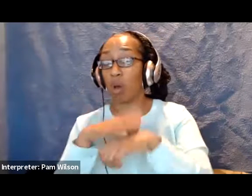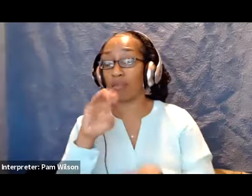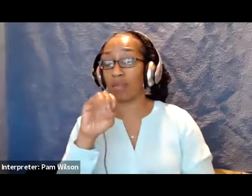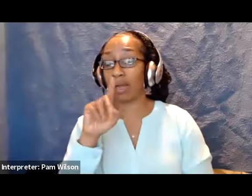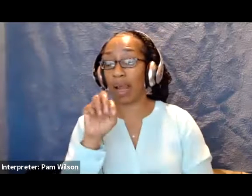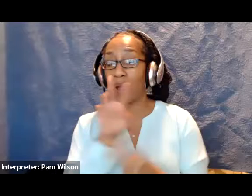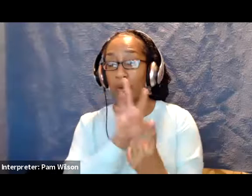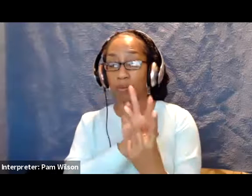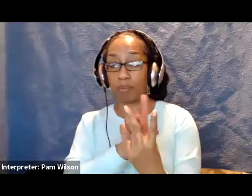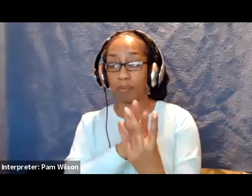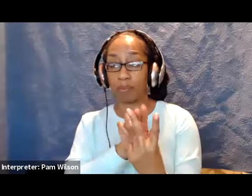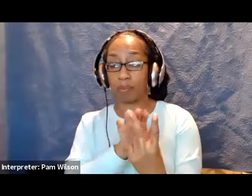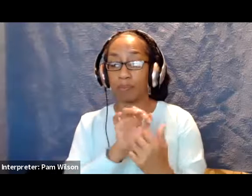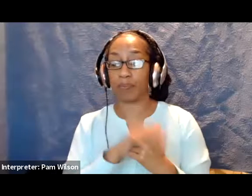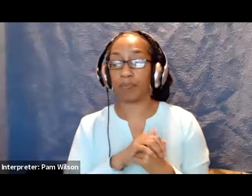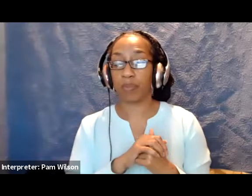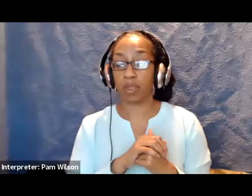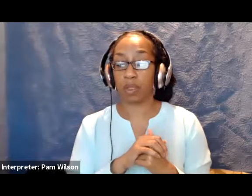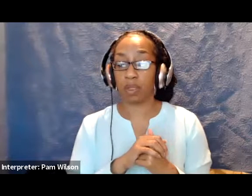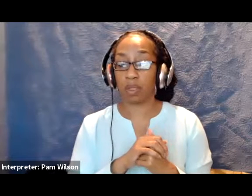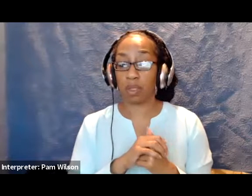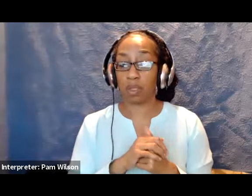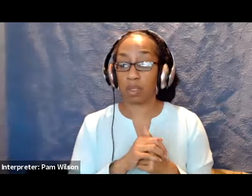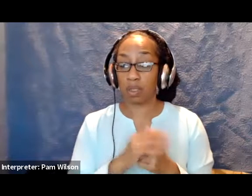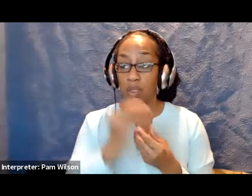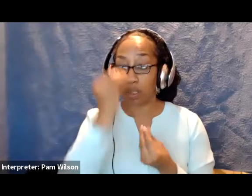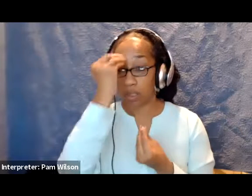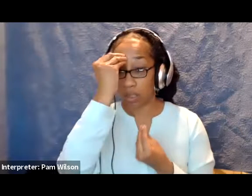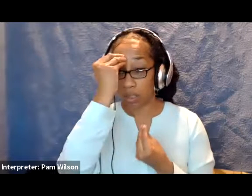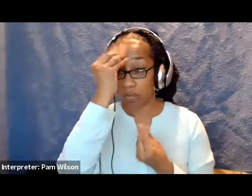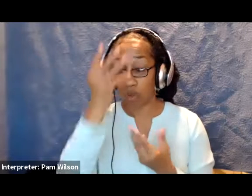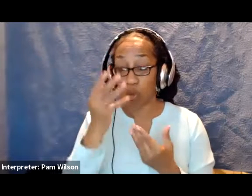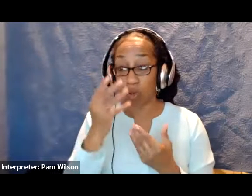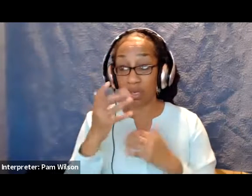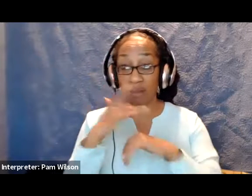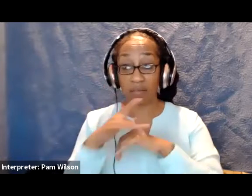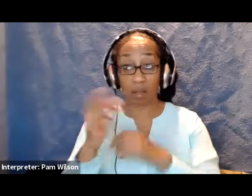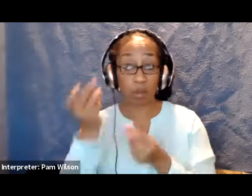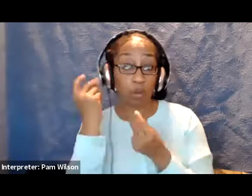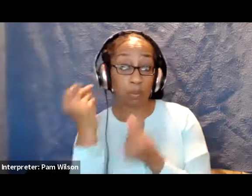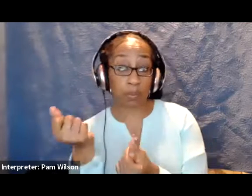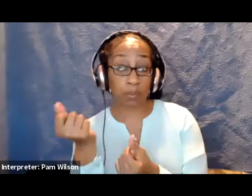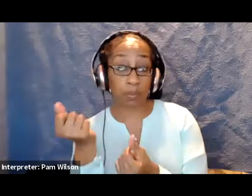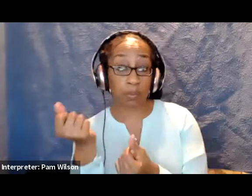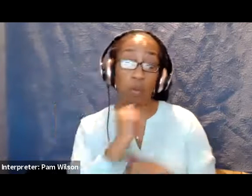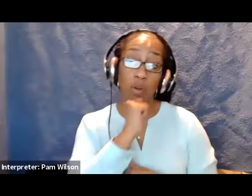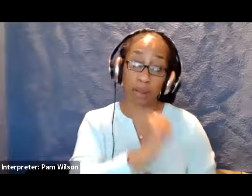all right? Do you want the information available right away?